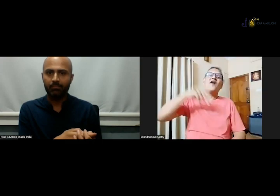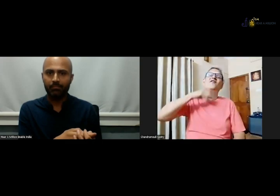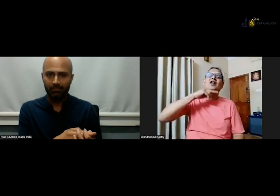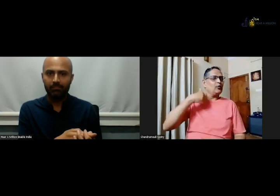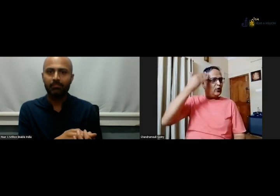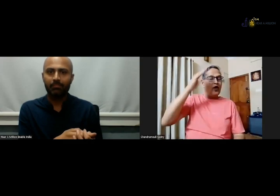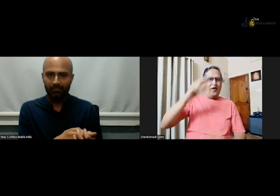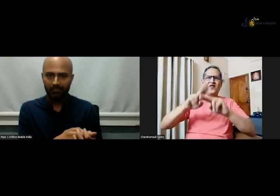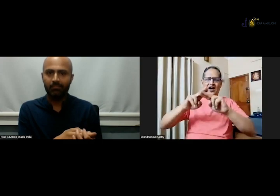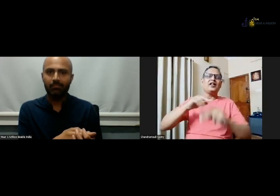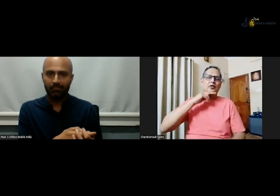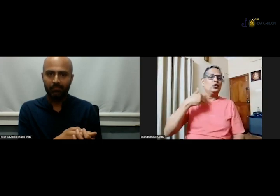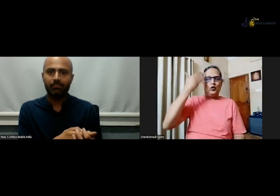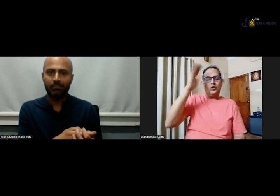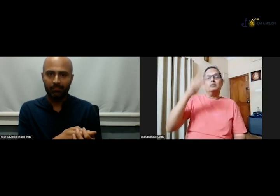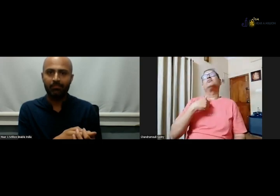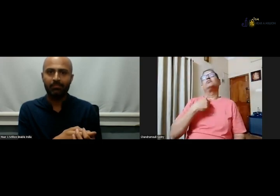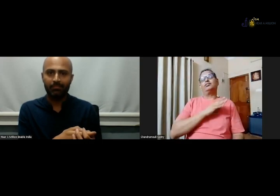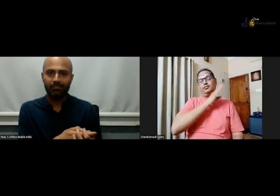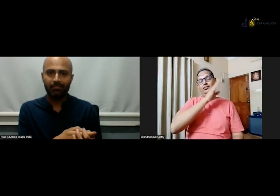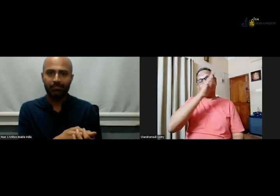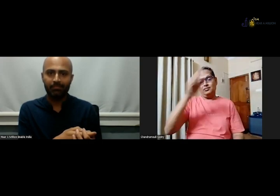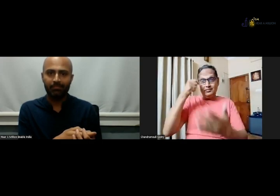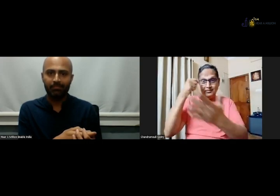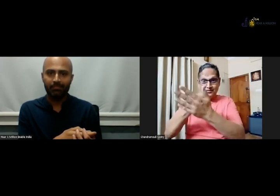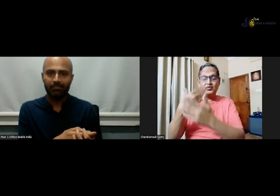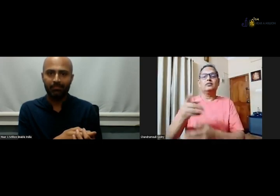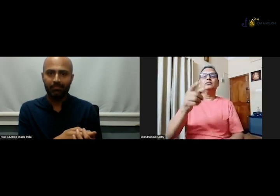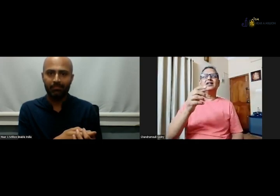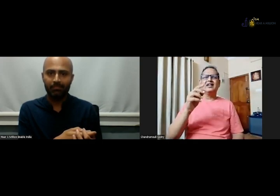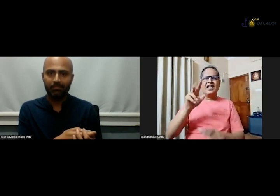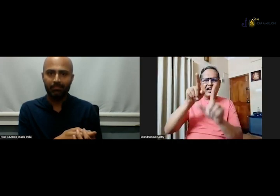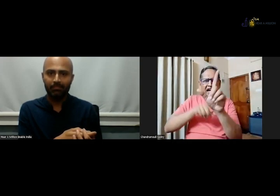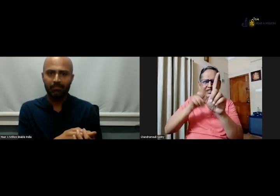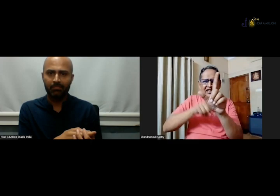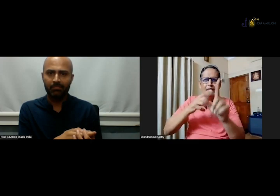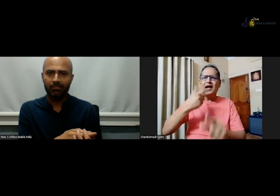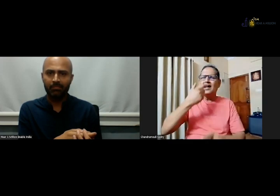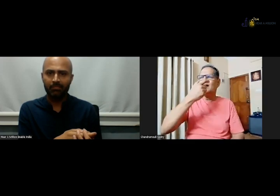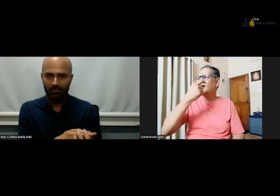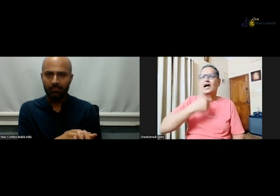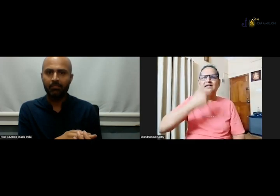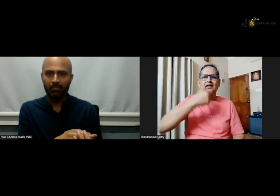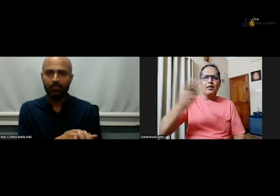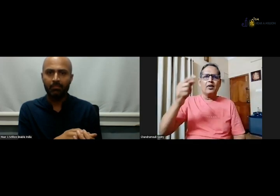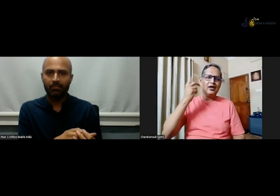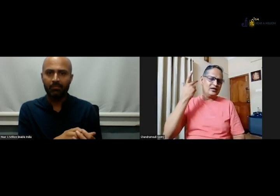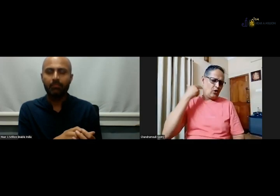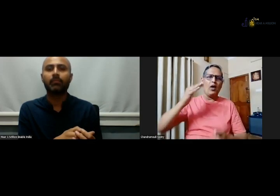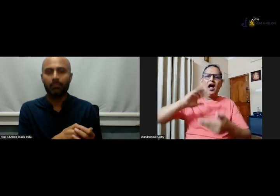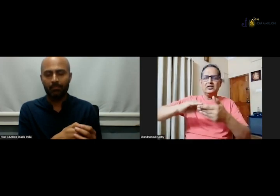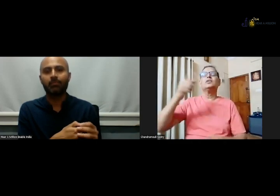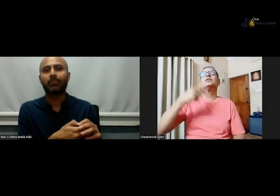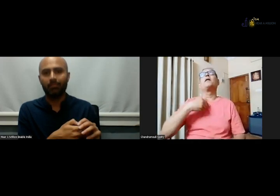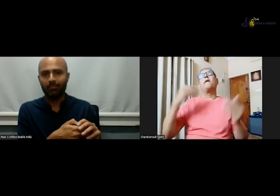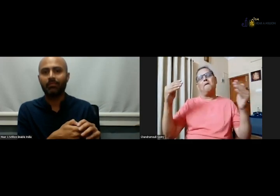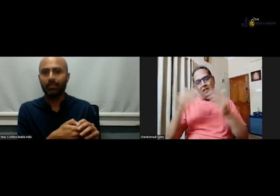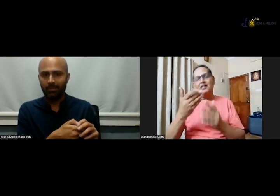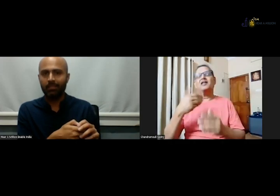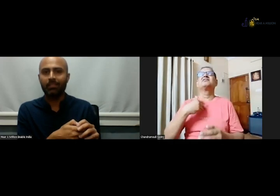know that where Sudamini's home is, so that she took me with her to her